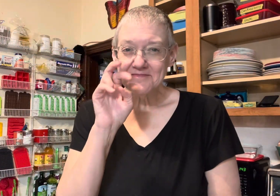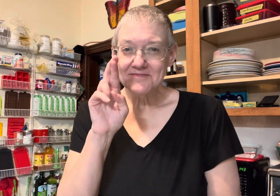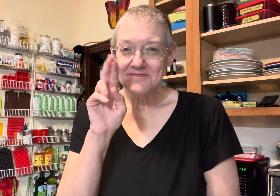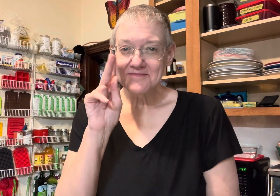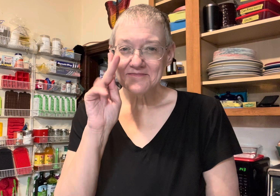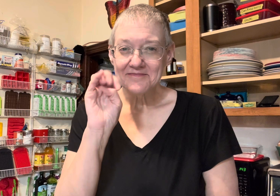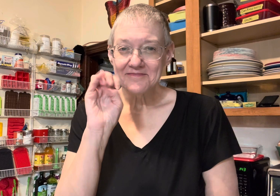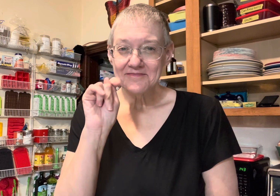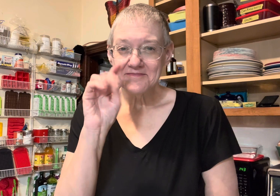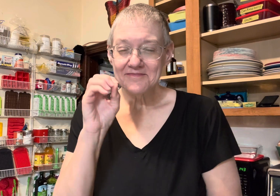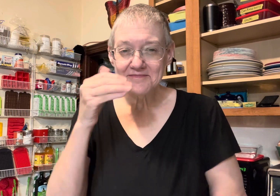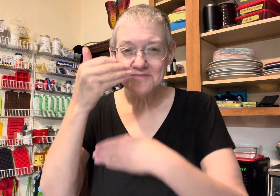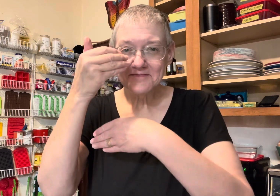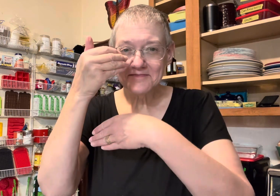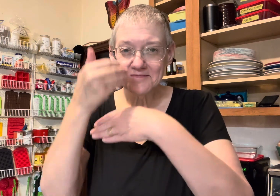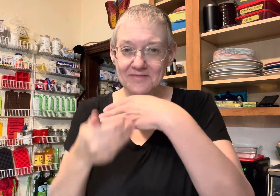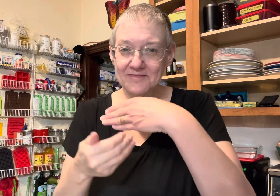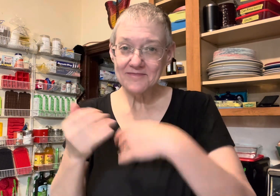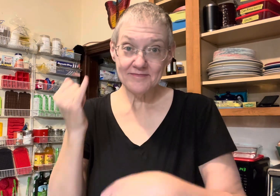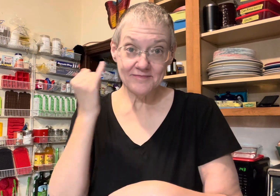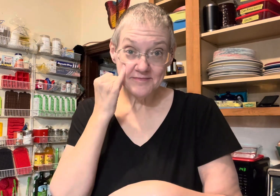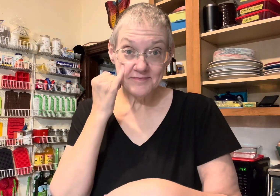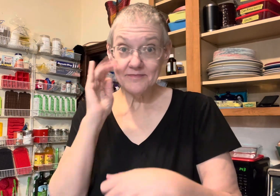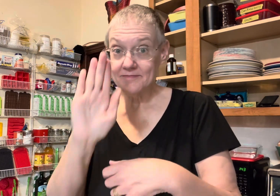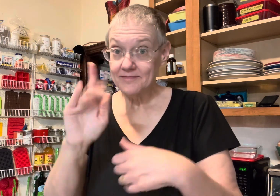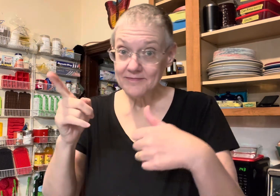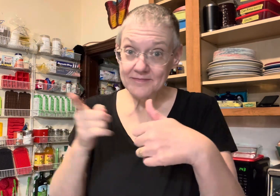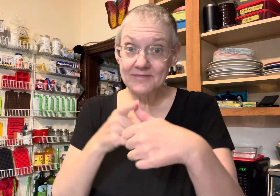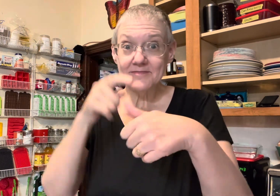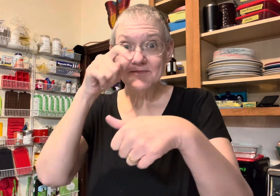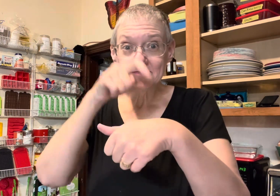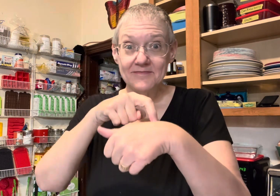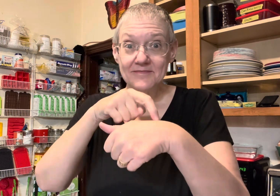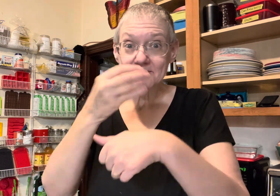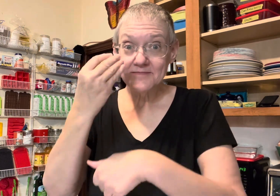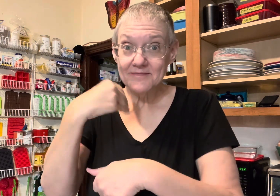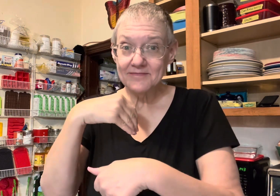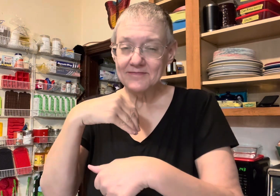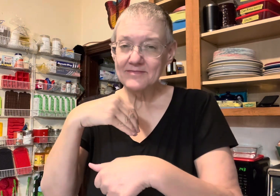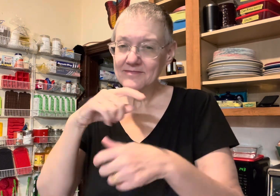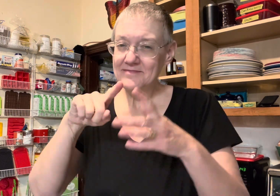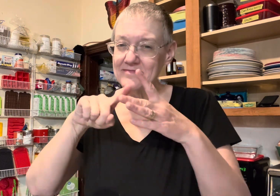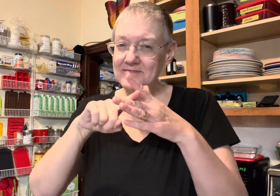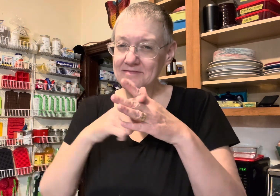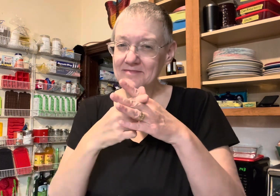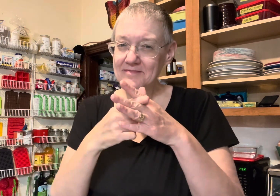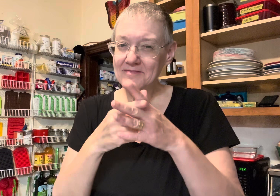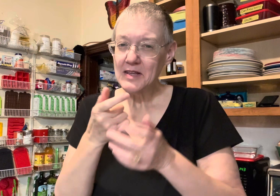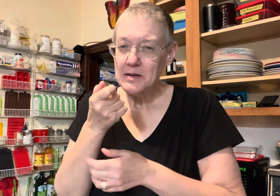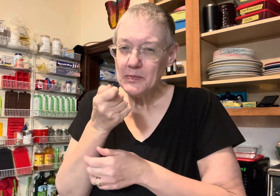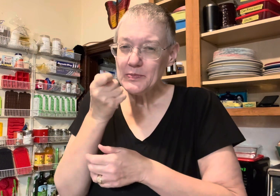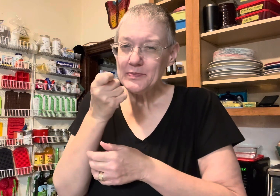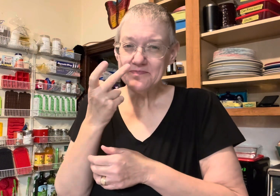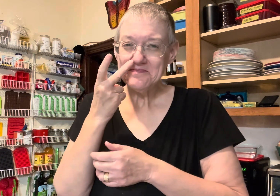This is a high fiber keto bread, so it's your first time eating it. Just eat a little and see how your